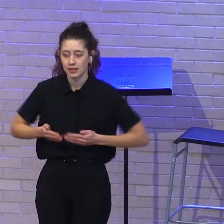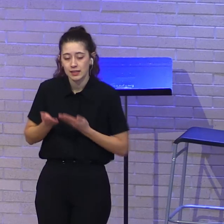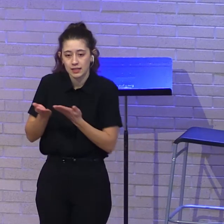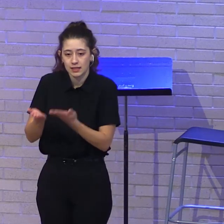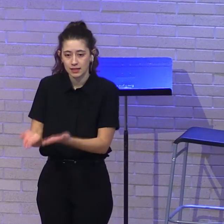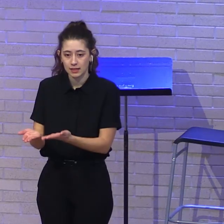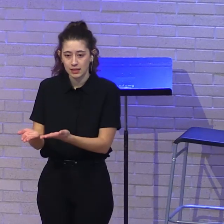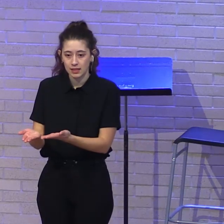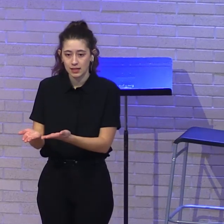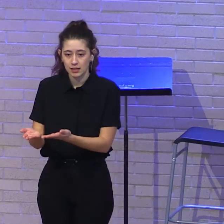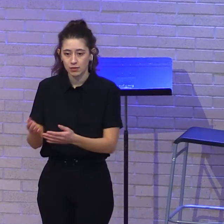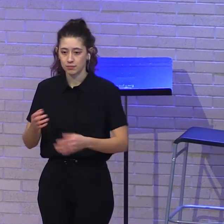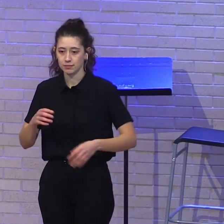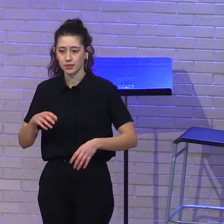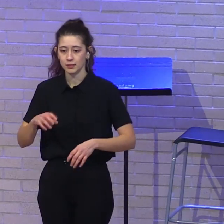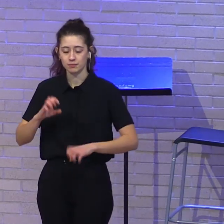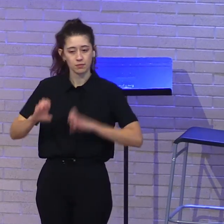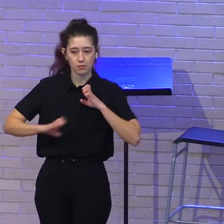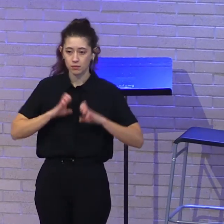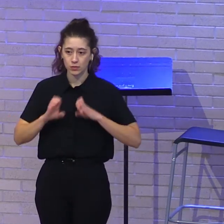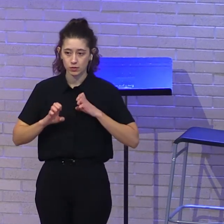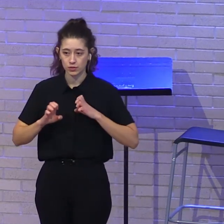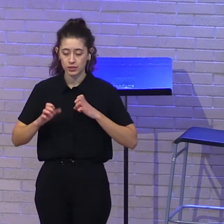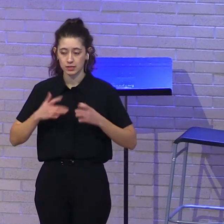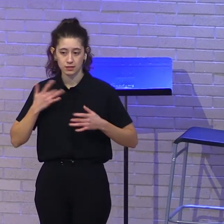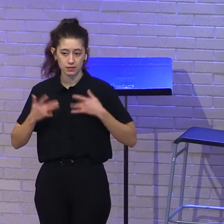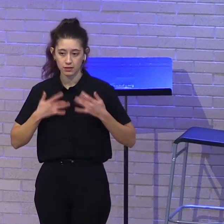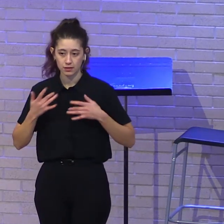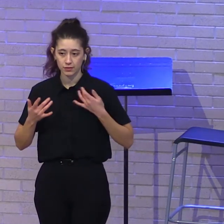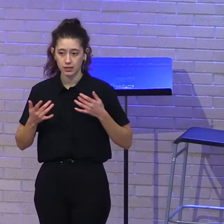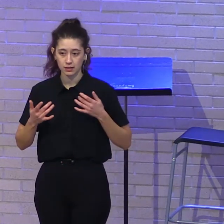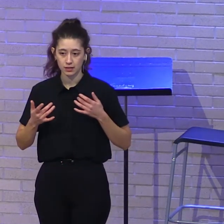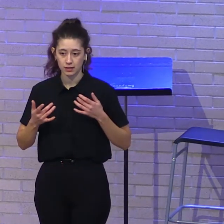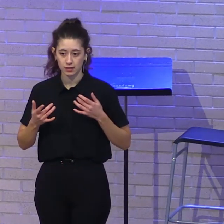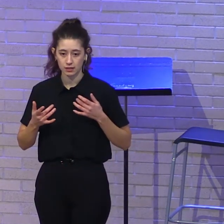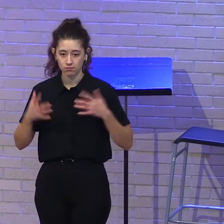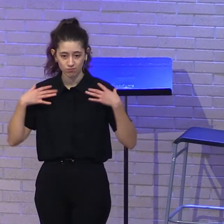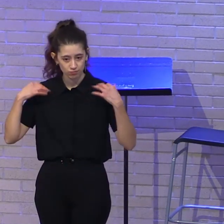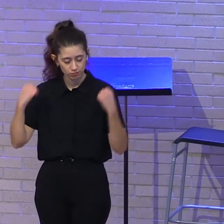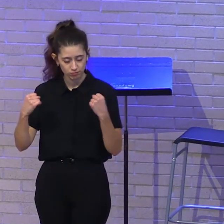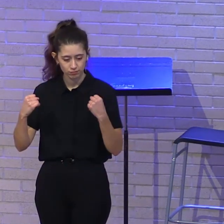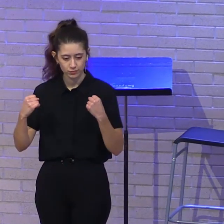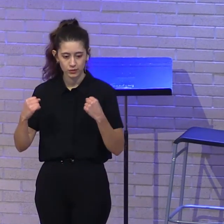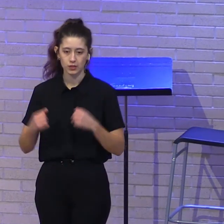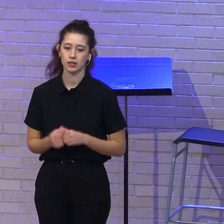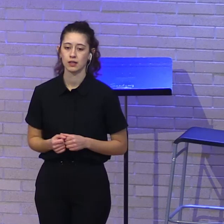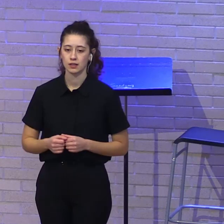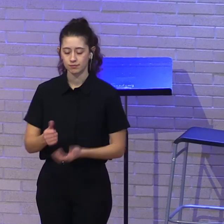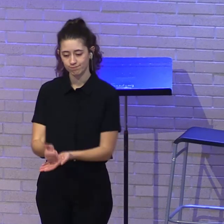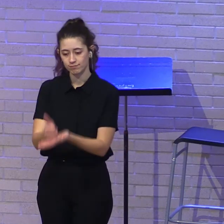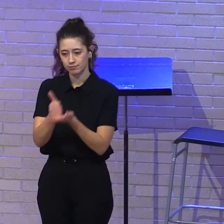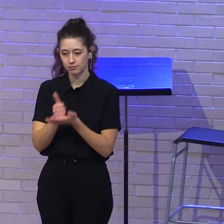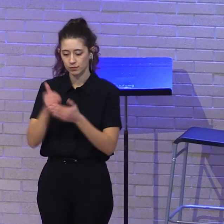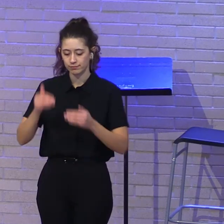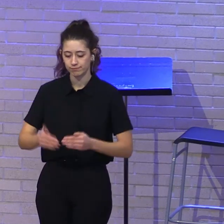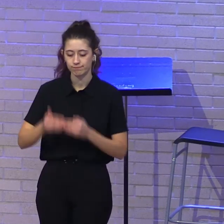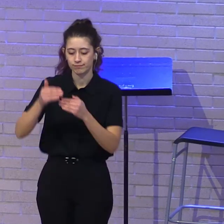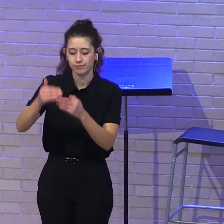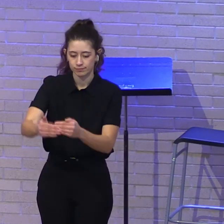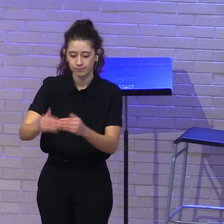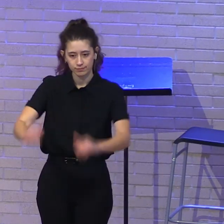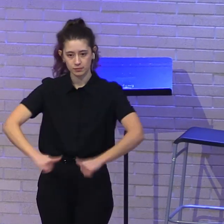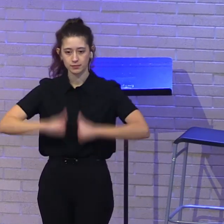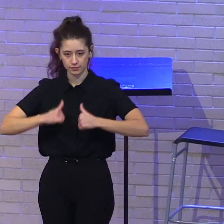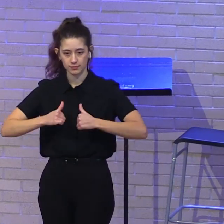love proud of me. In that moment, someone took us a picture, and